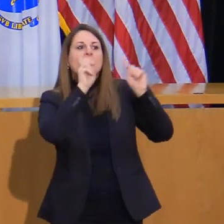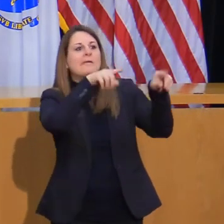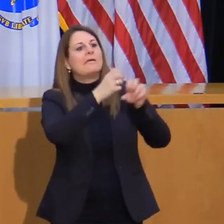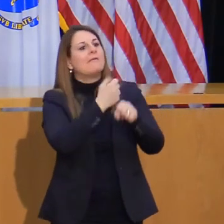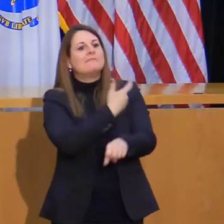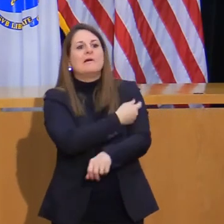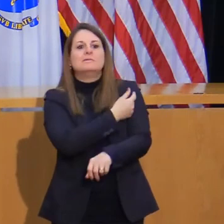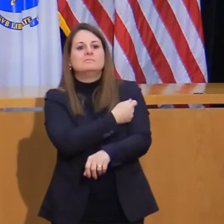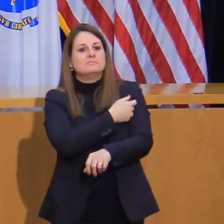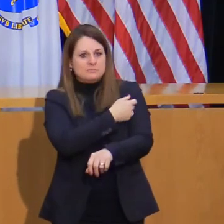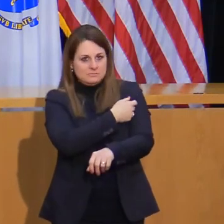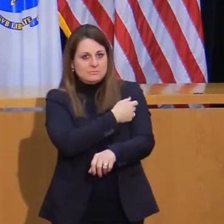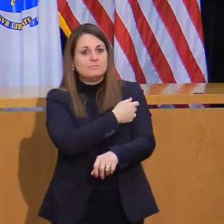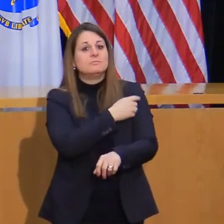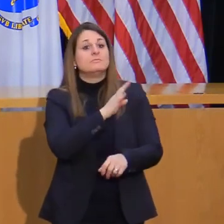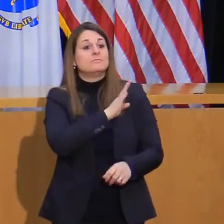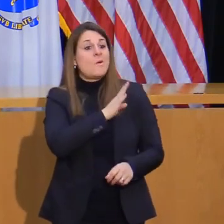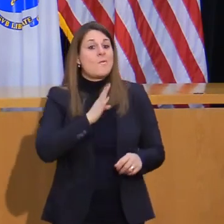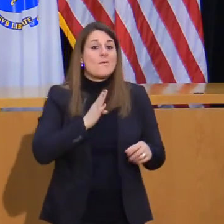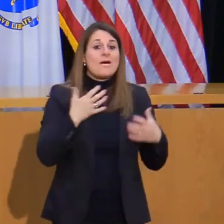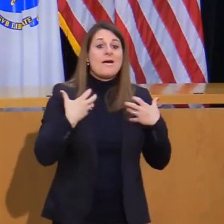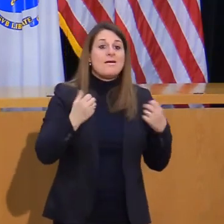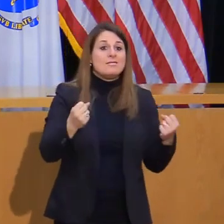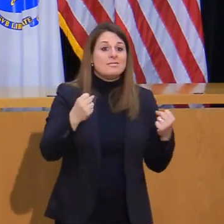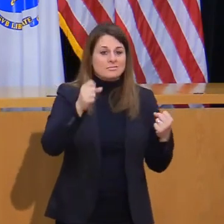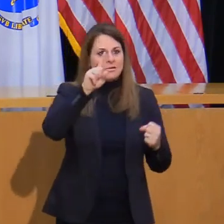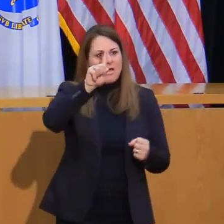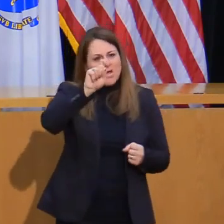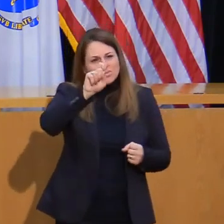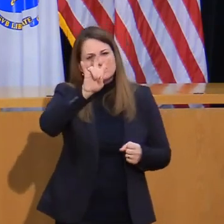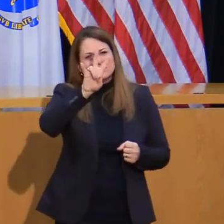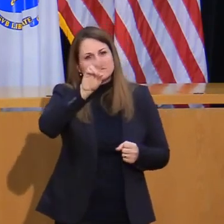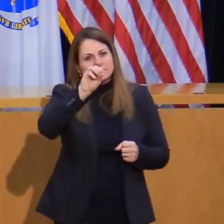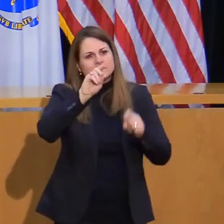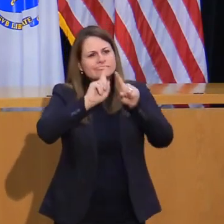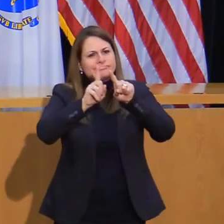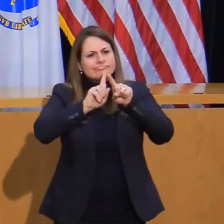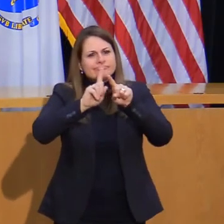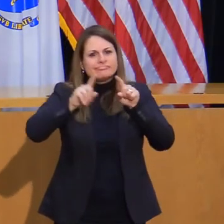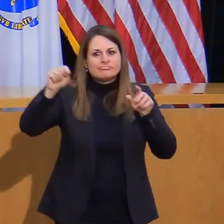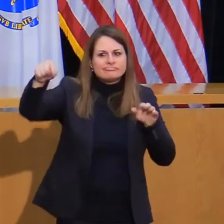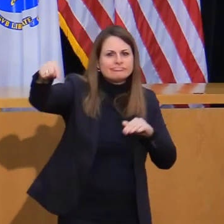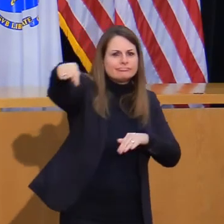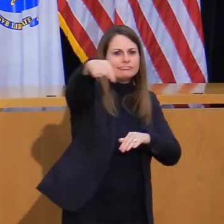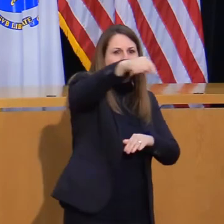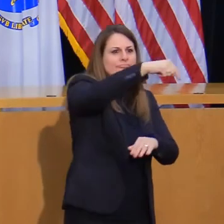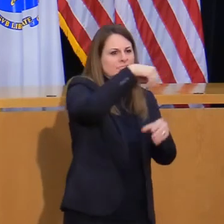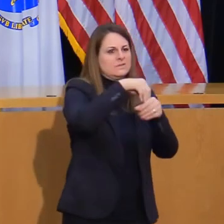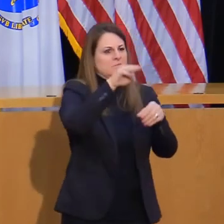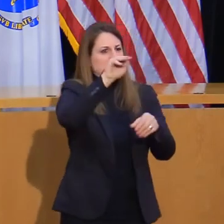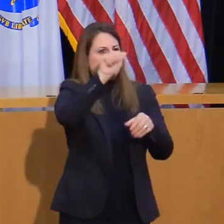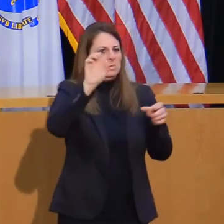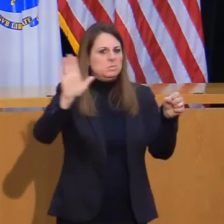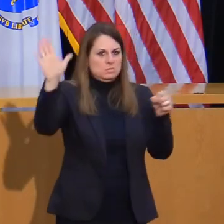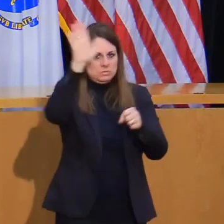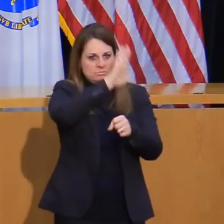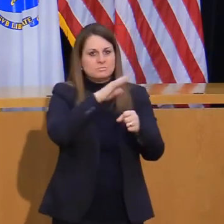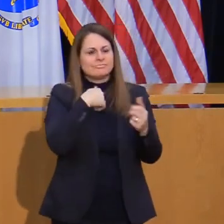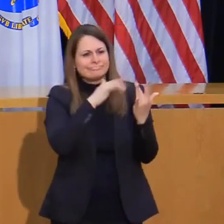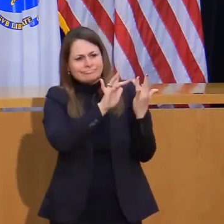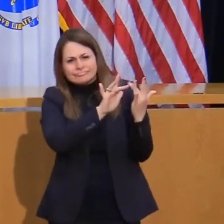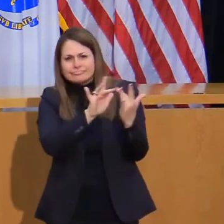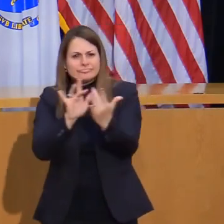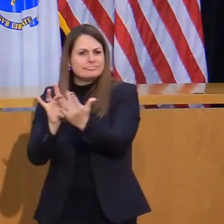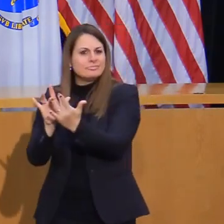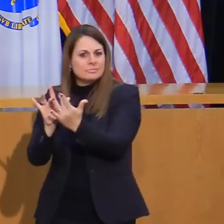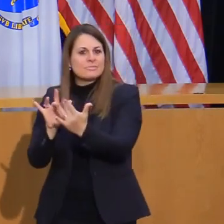local boards of health will be responsible for who stepped up. We surveyed all of the local boards of health, like